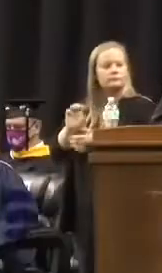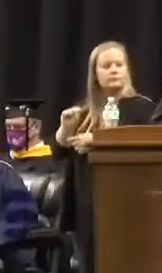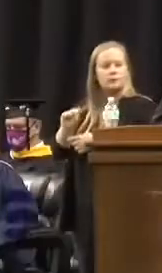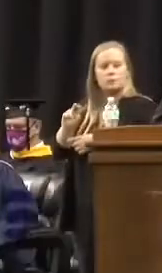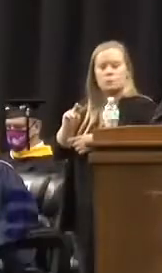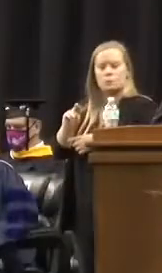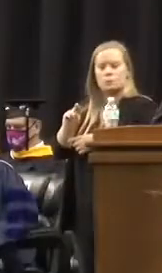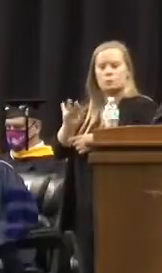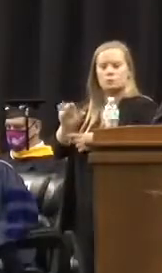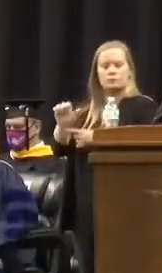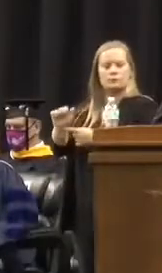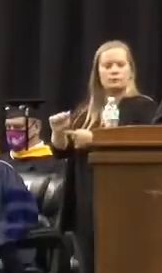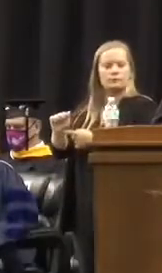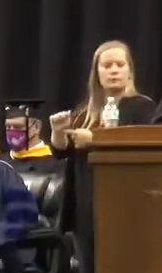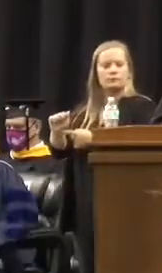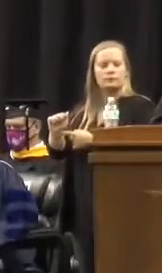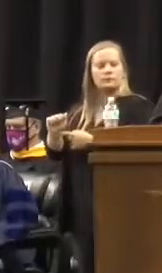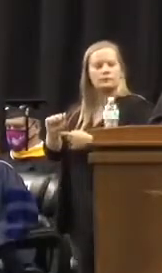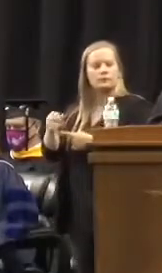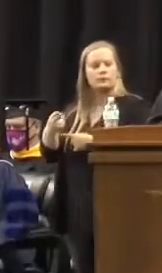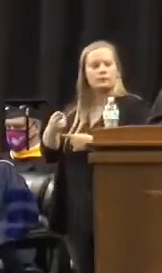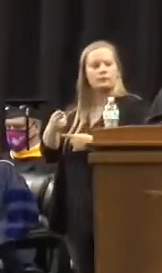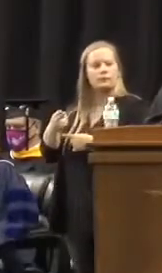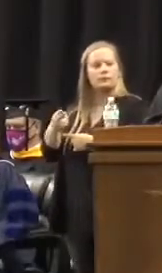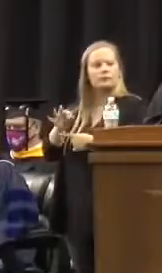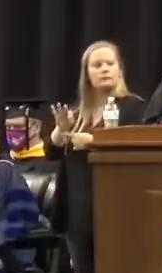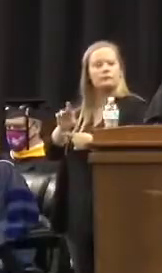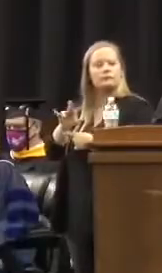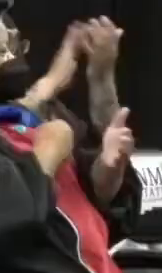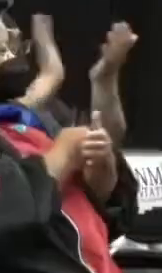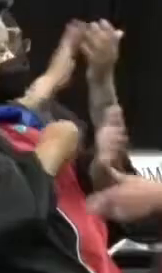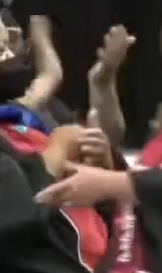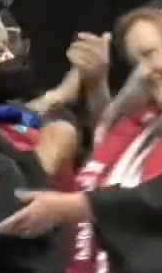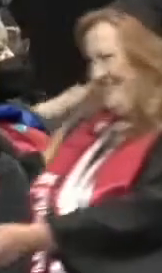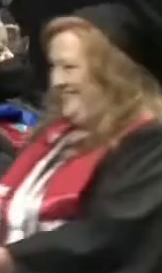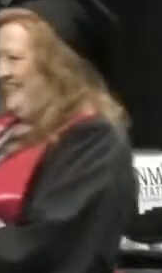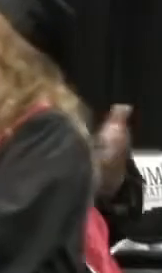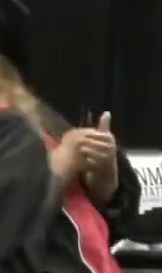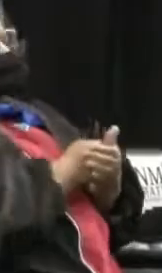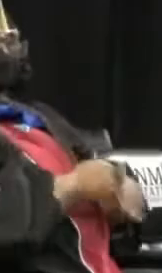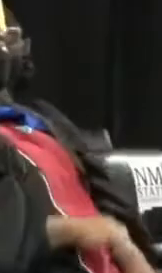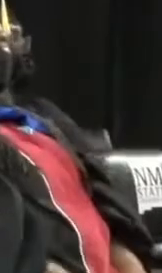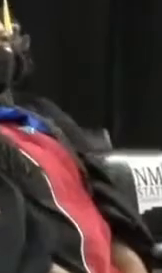Sonia Michelle Fry, Crimson Scholar.